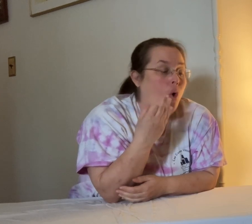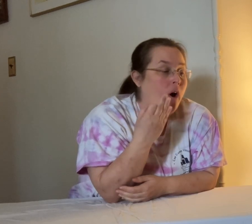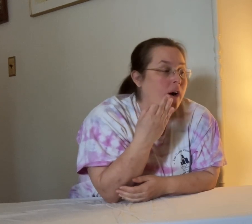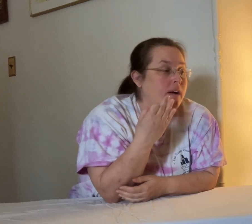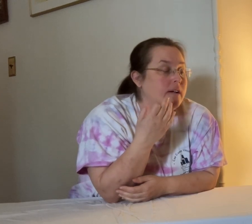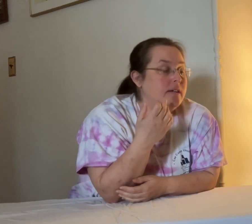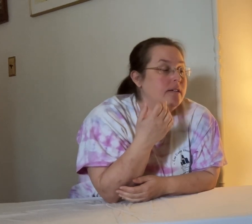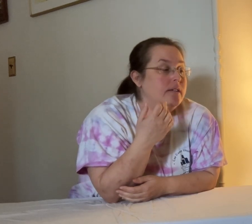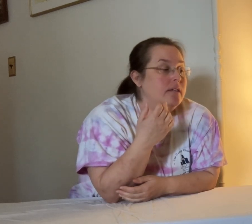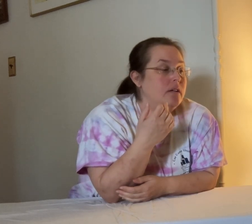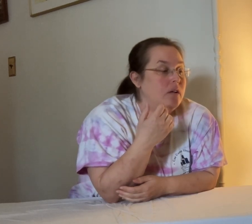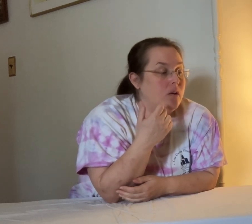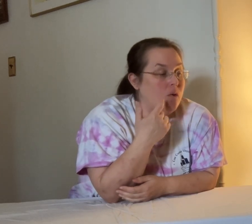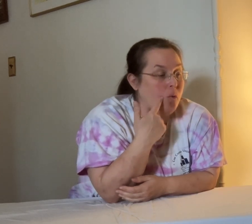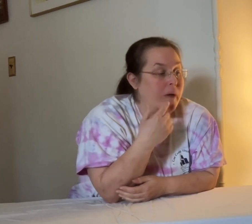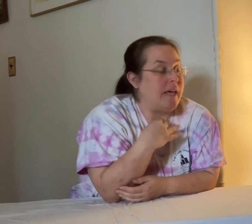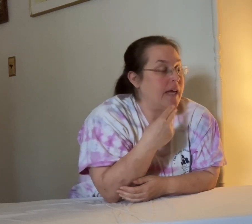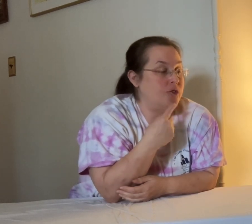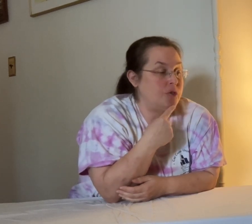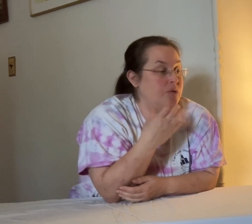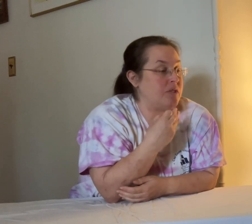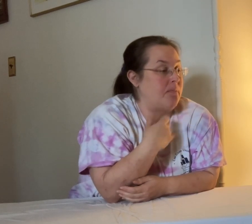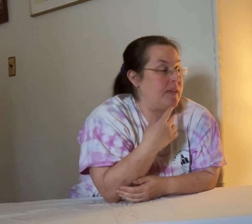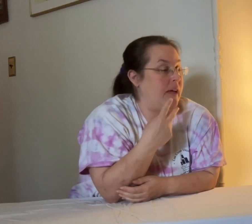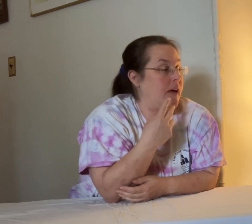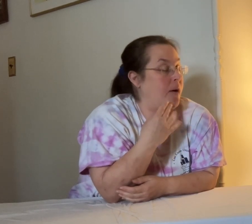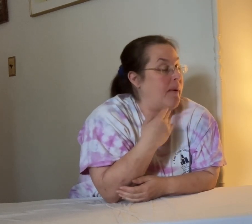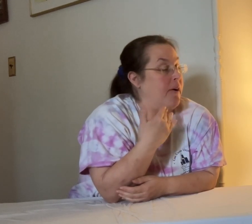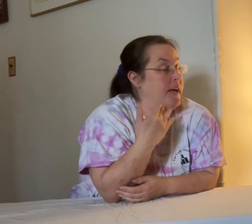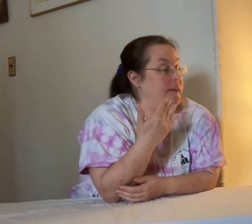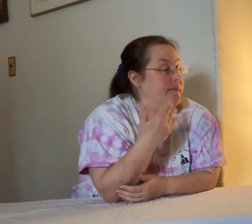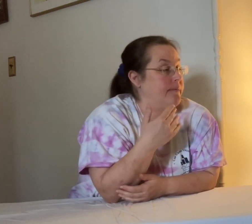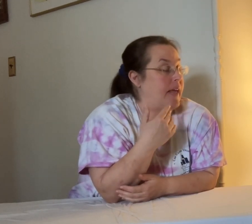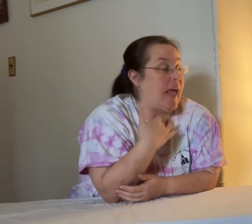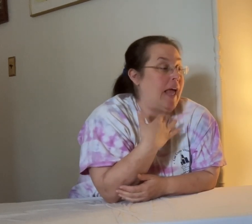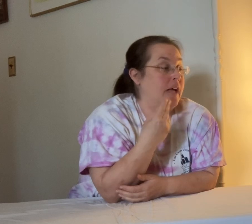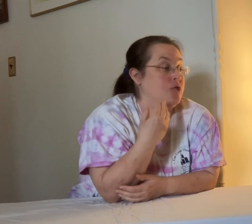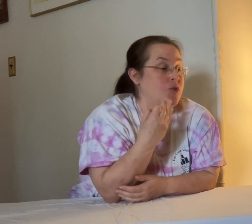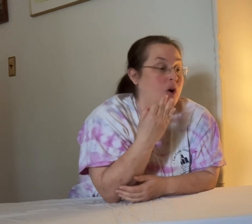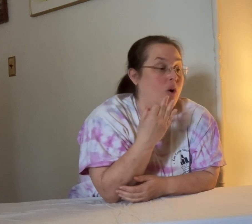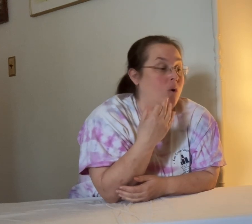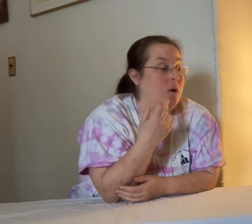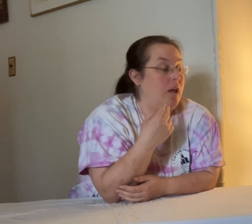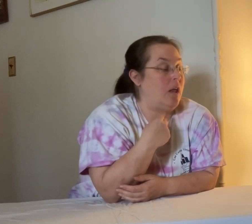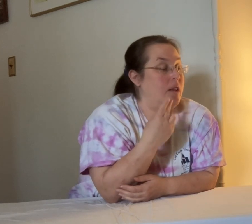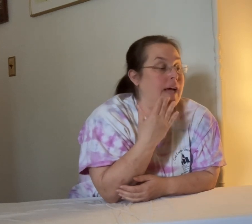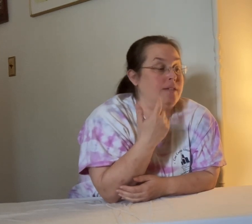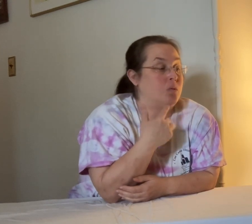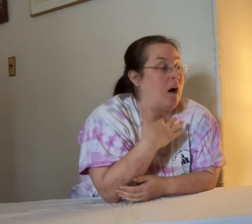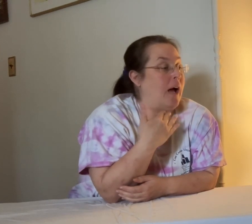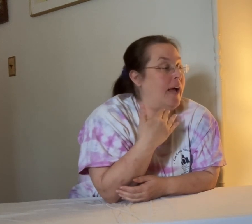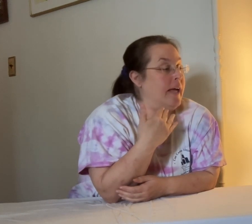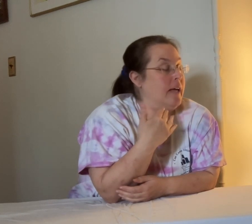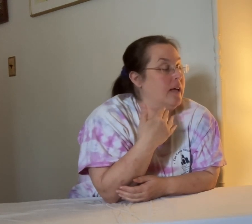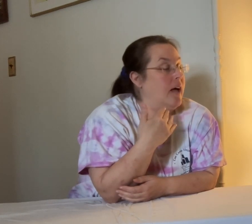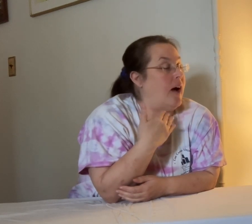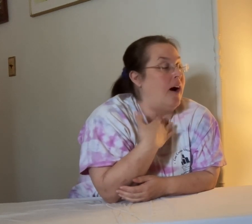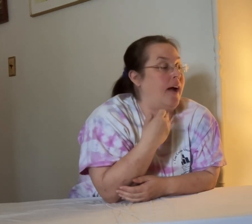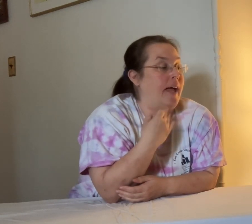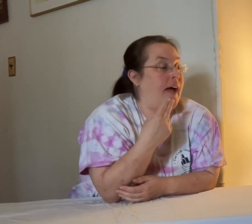or we can do something about it. And so that's why I